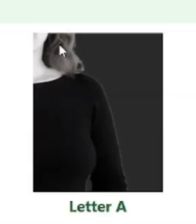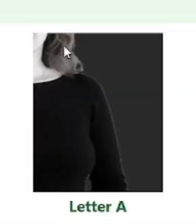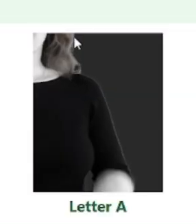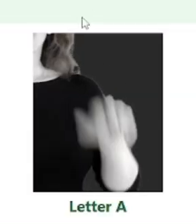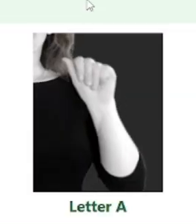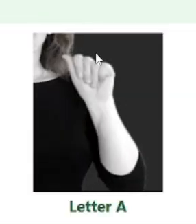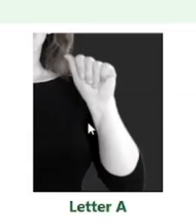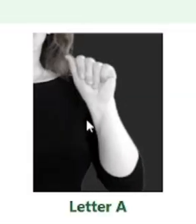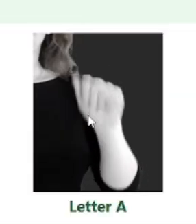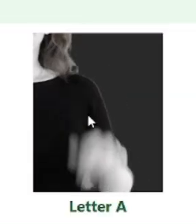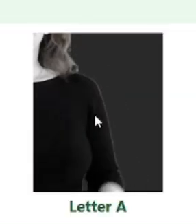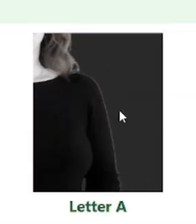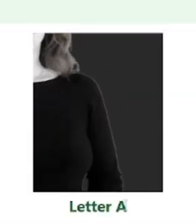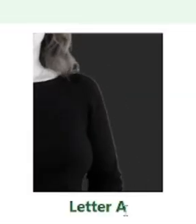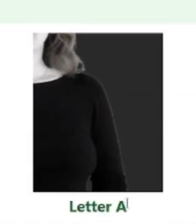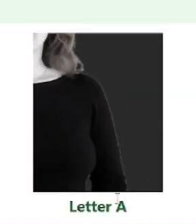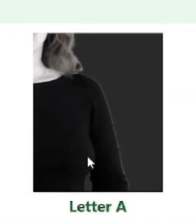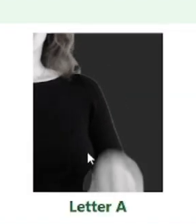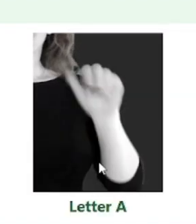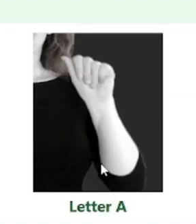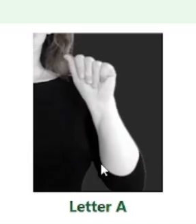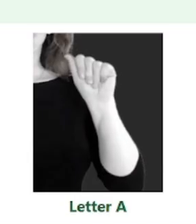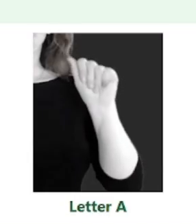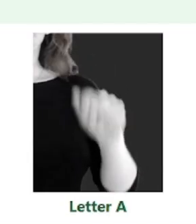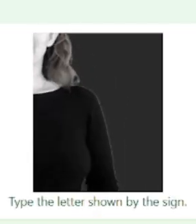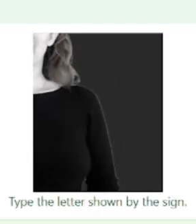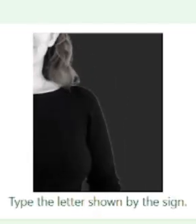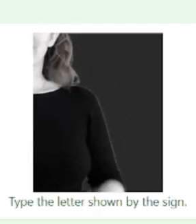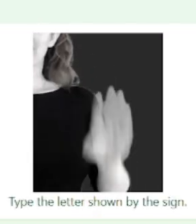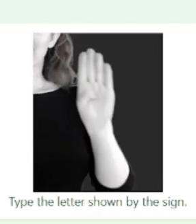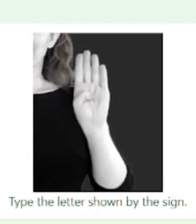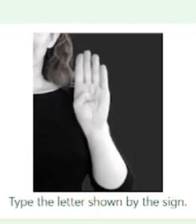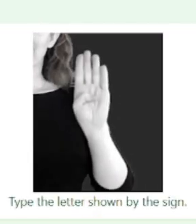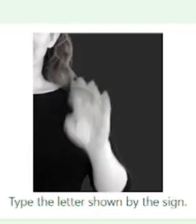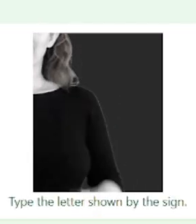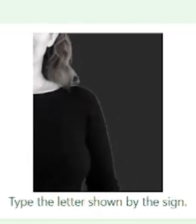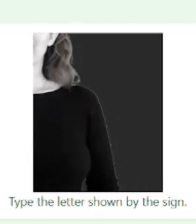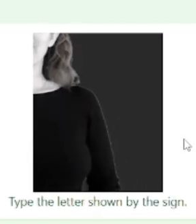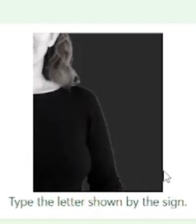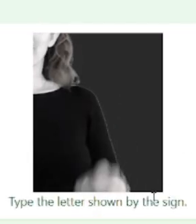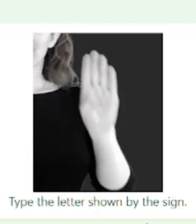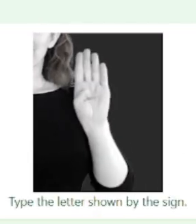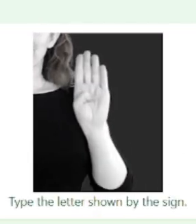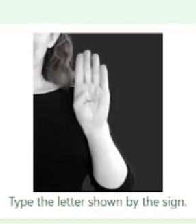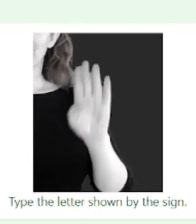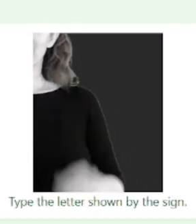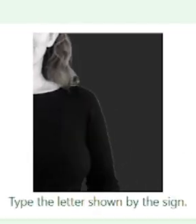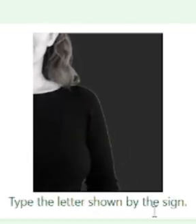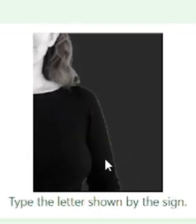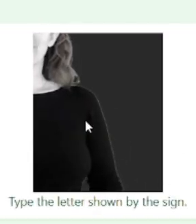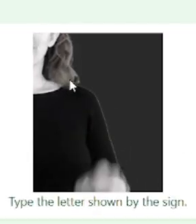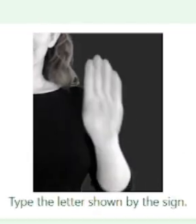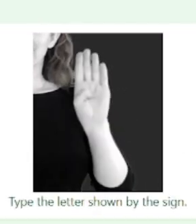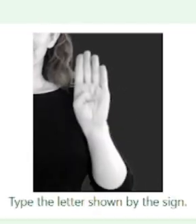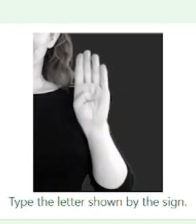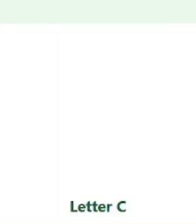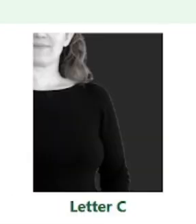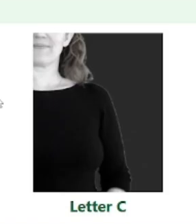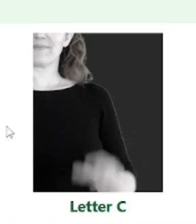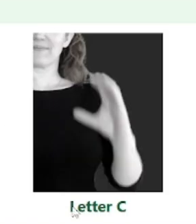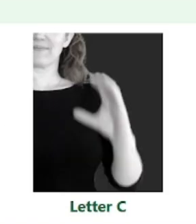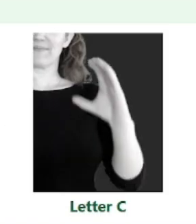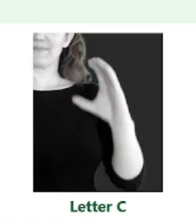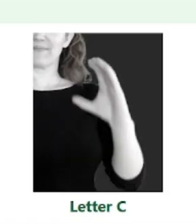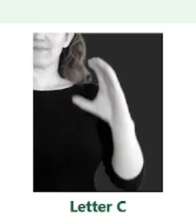letters. And this is a brief demo of the letters. This is the practice tab. So if I were to